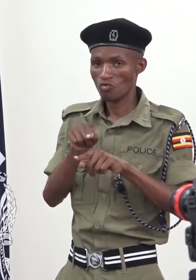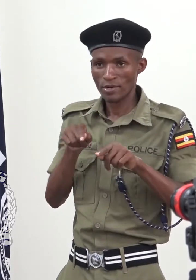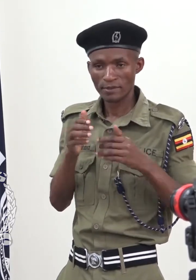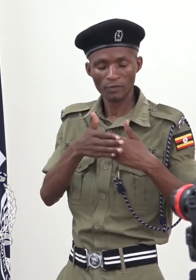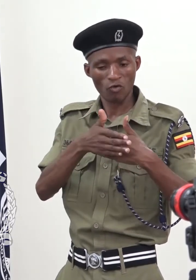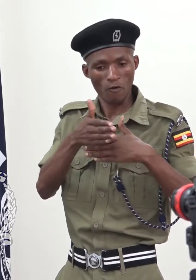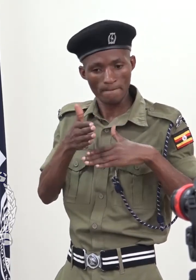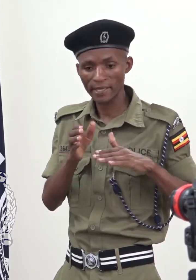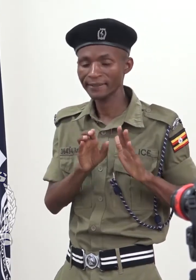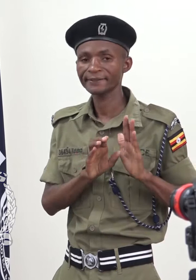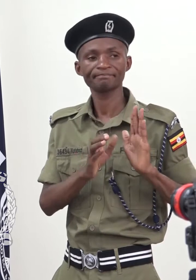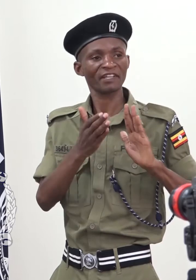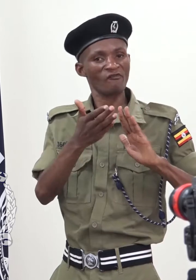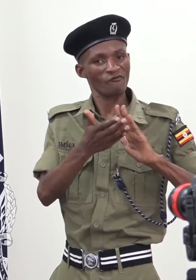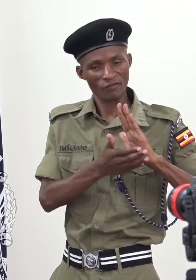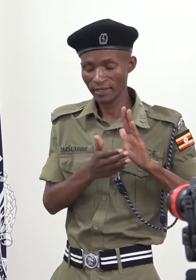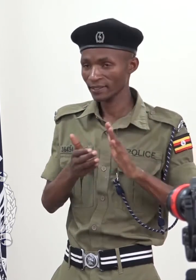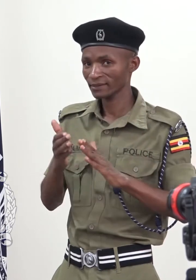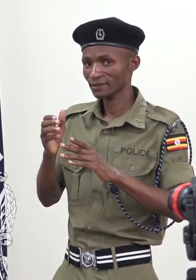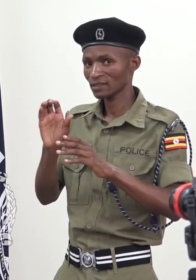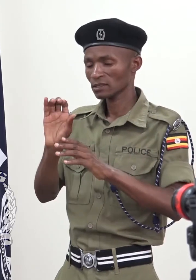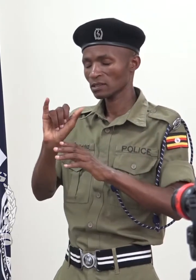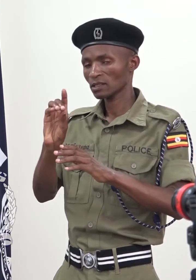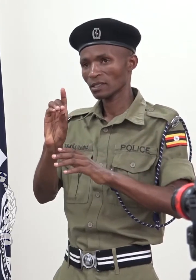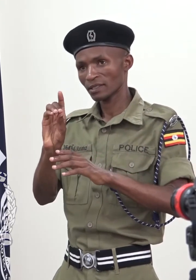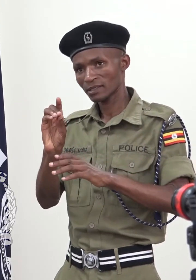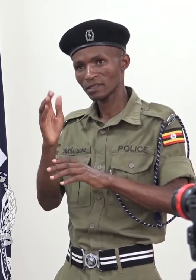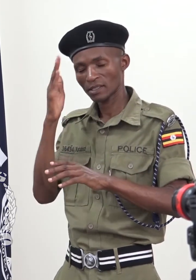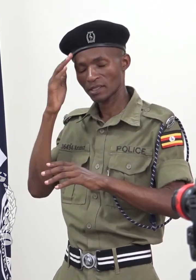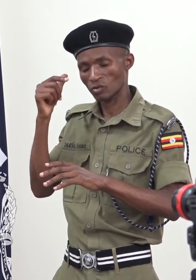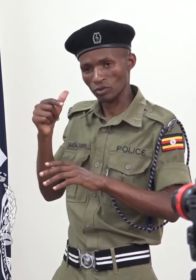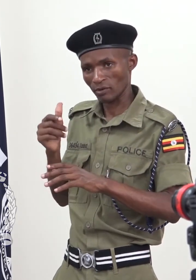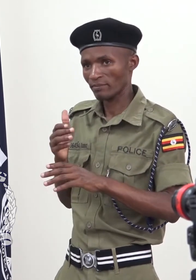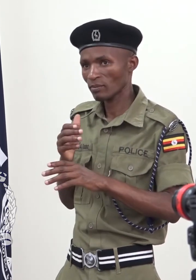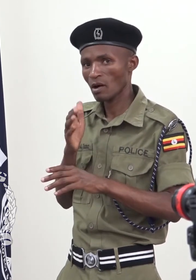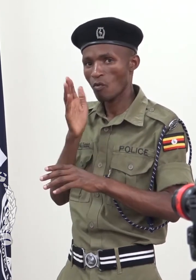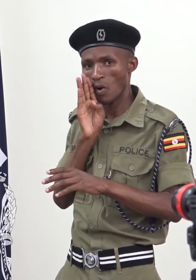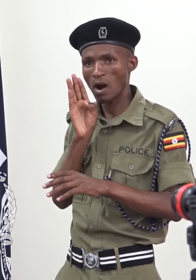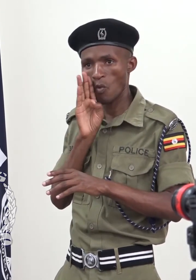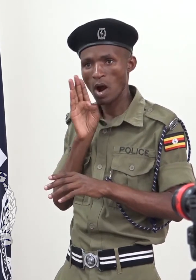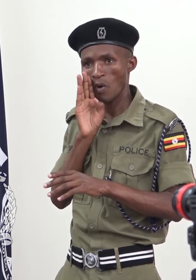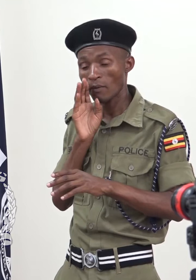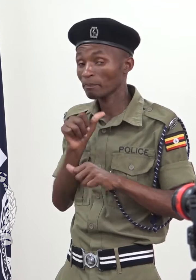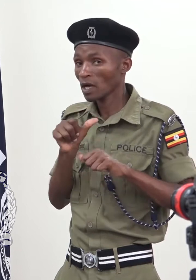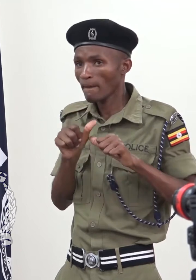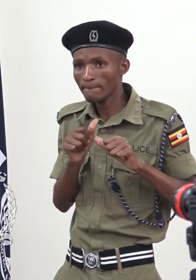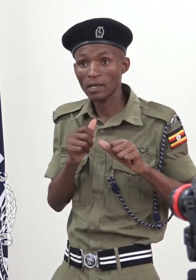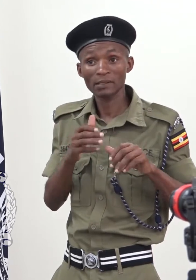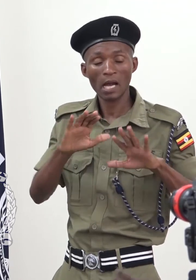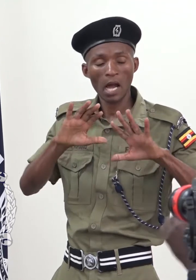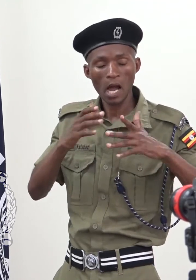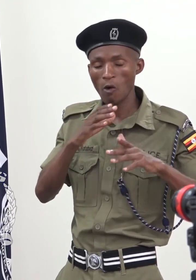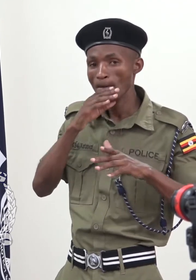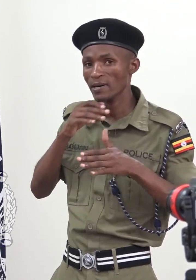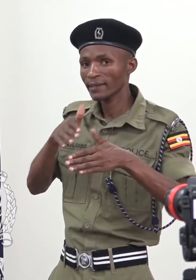CID headquarters where all persons who were speculating about the cause of death to the